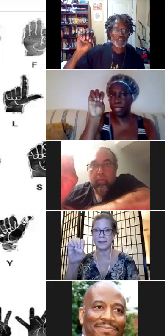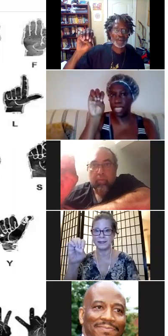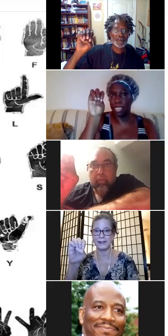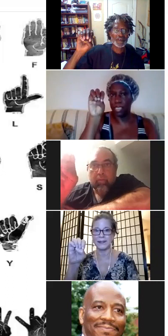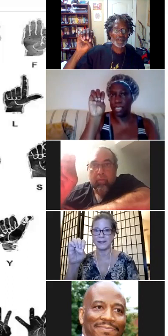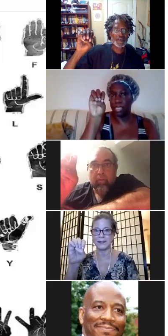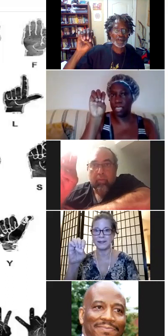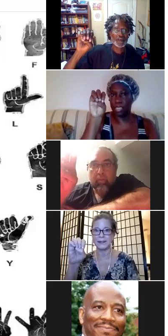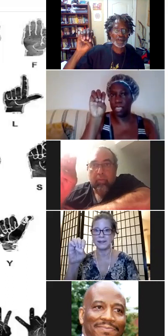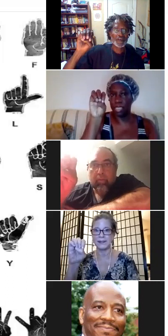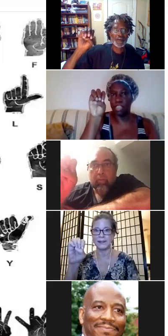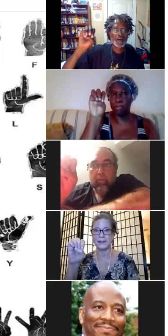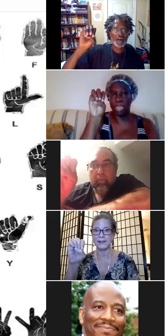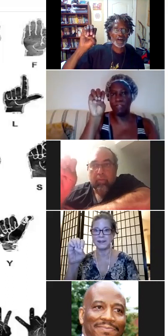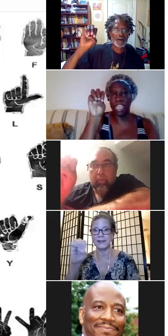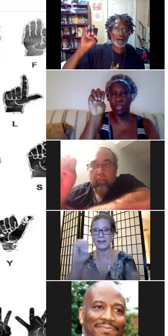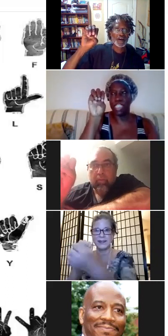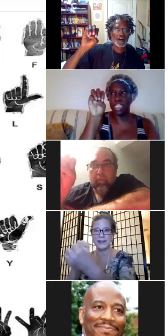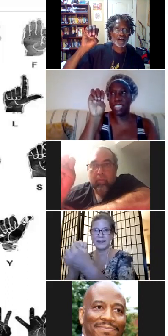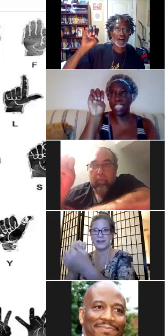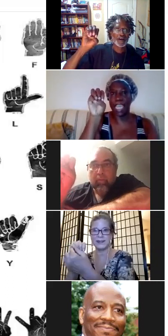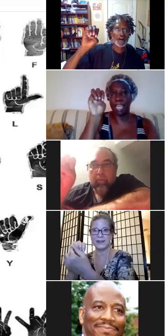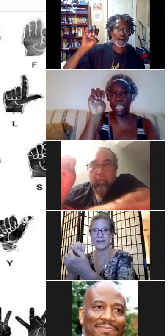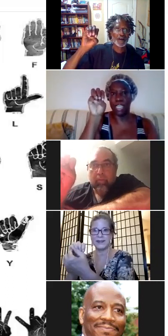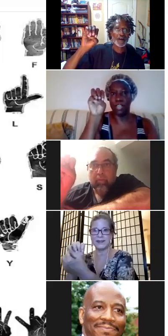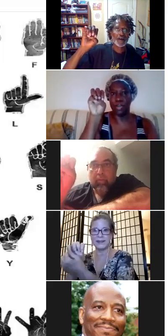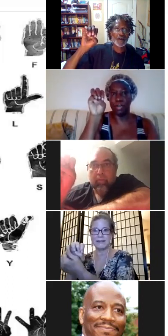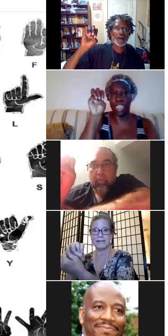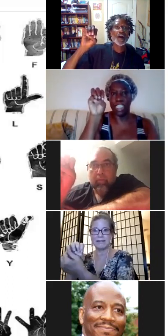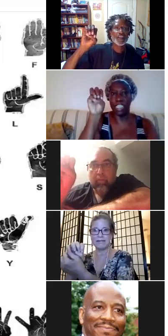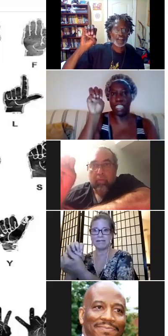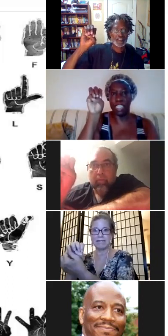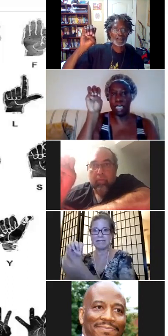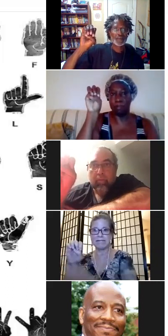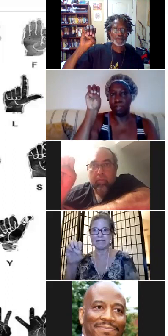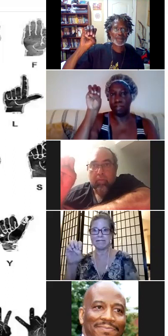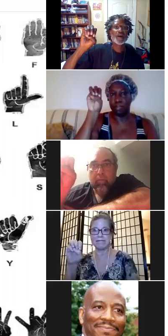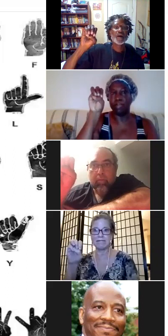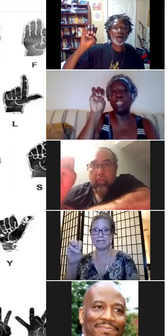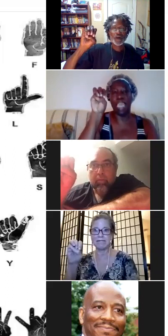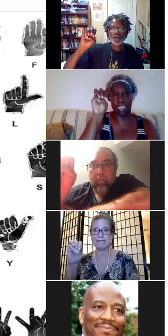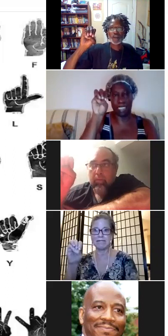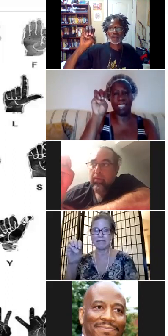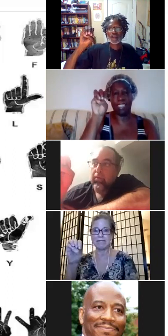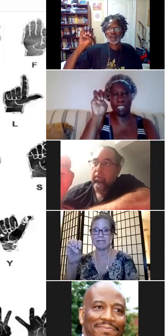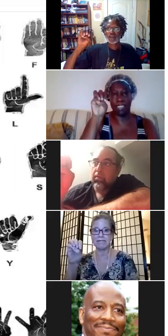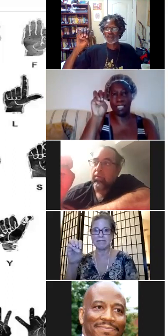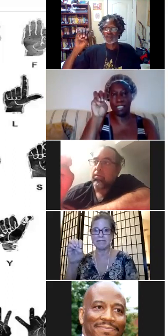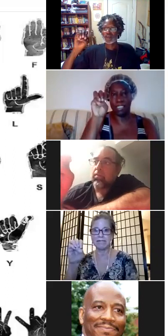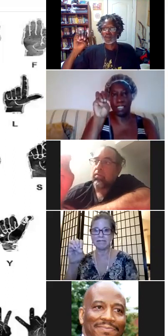your baby finger? Your baby finger is just down underneath the thumb. Yes.